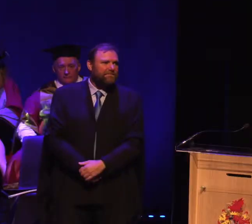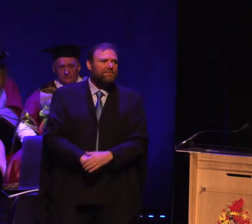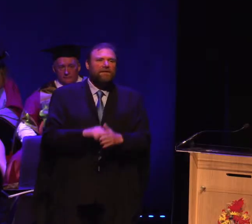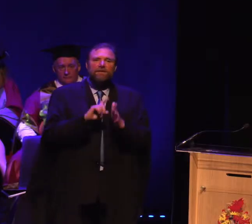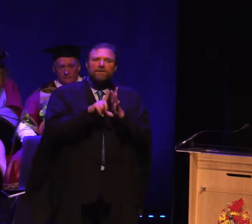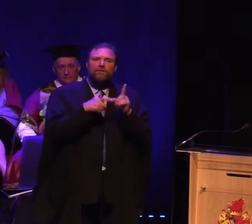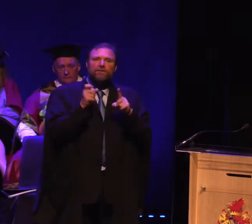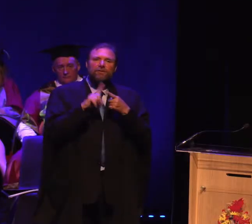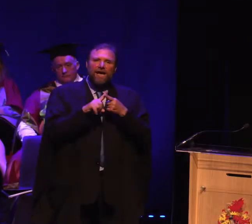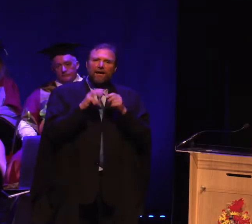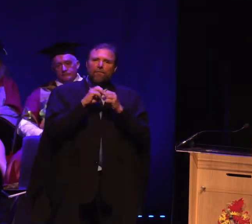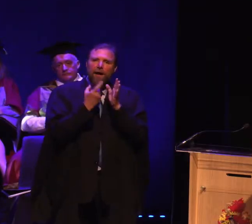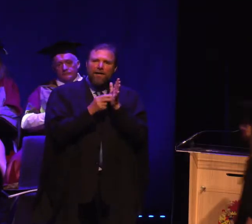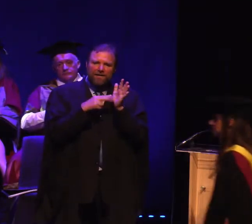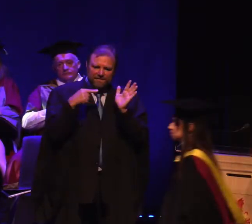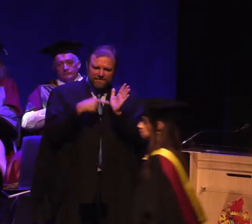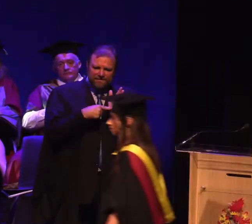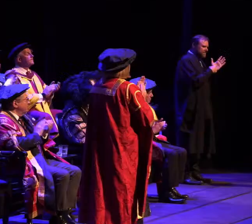Jade Barnett.